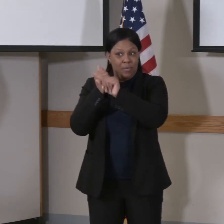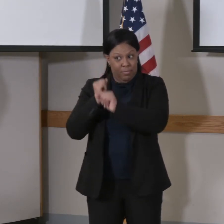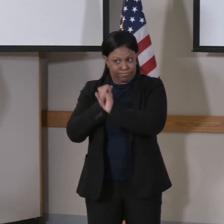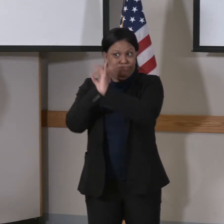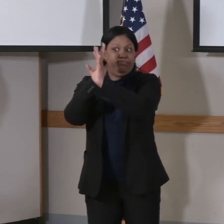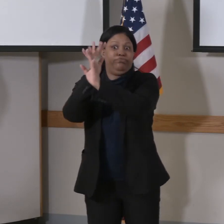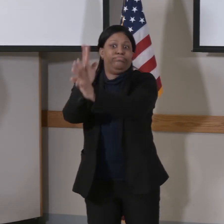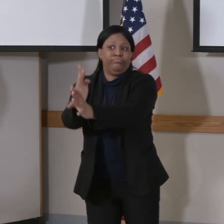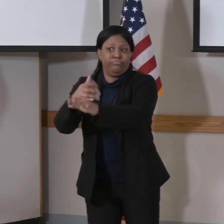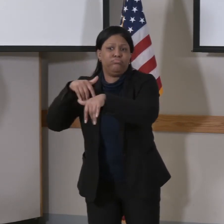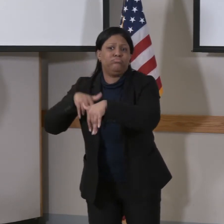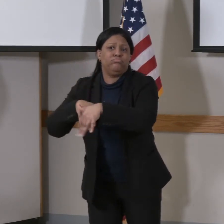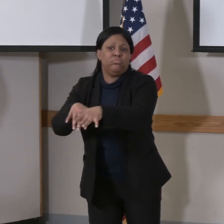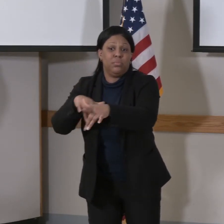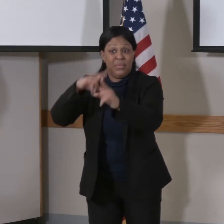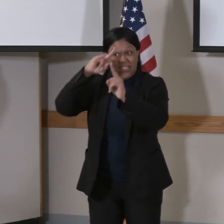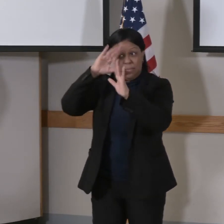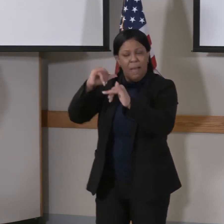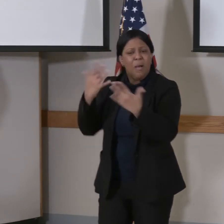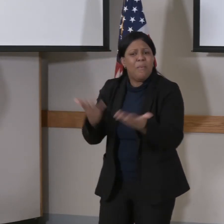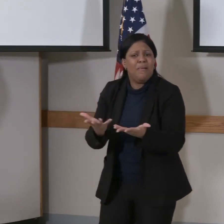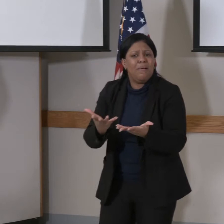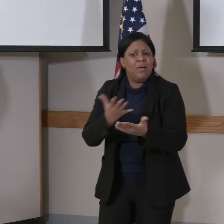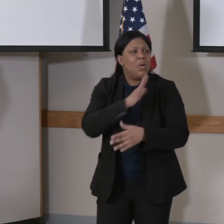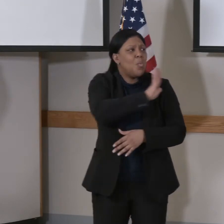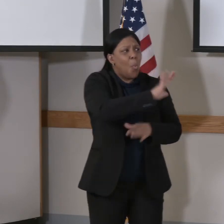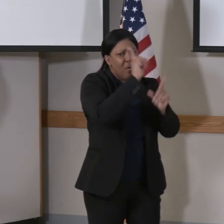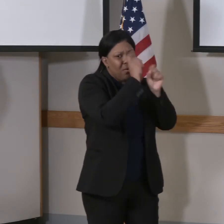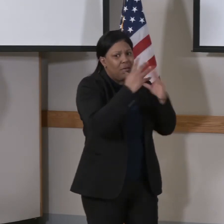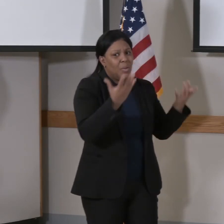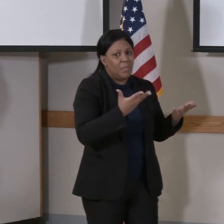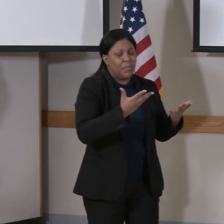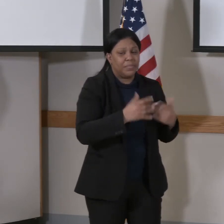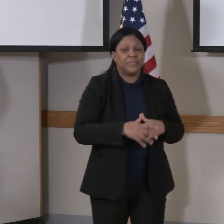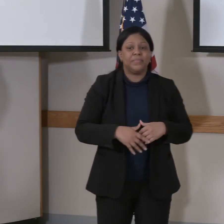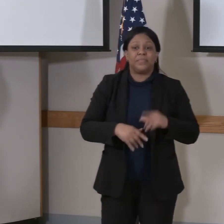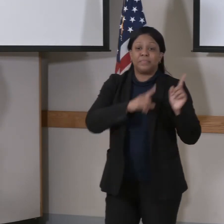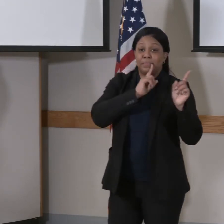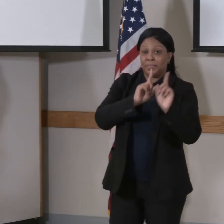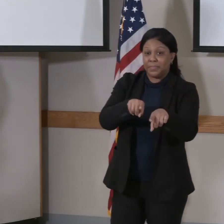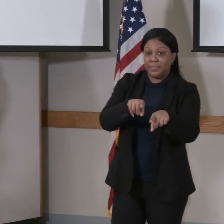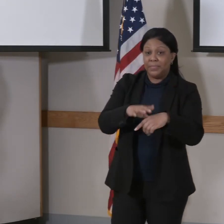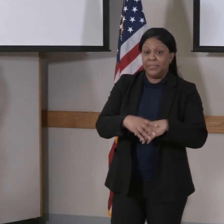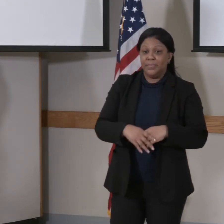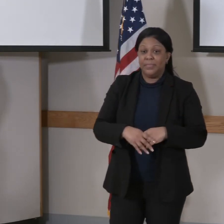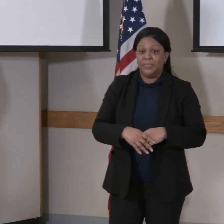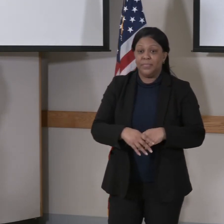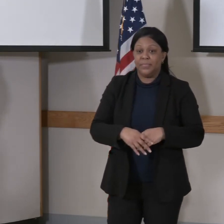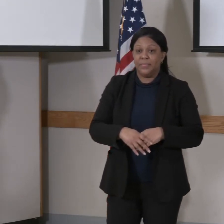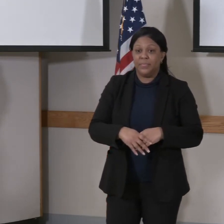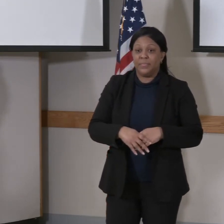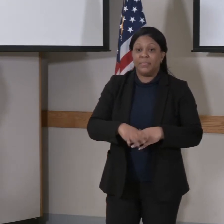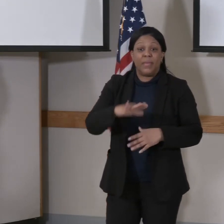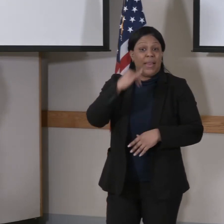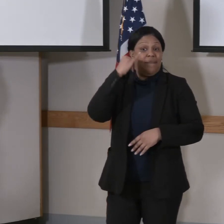public need to expect for this? The challenge with the grace period is there is no grace period from an inattentive driver hitting someone. There's